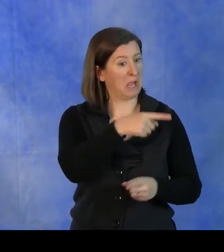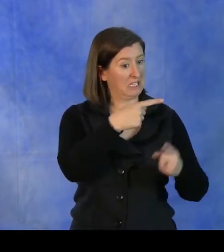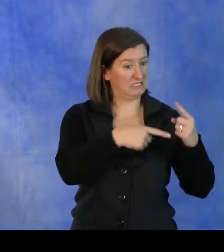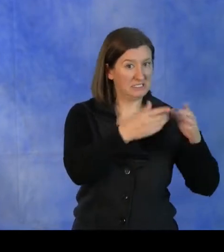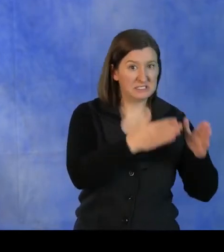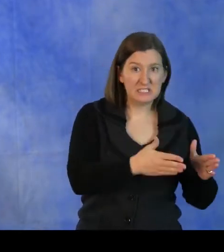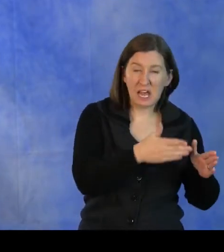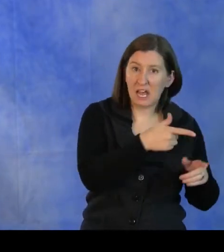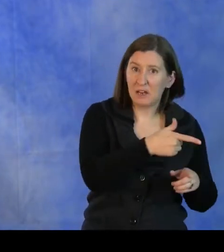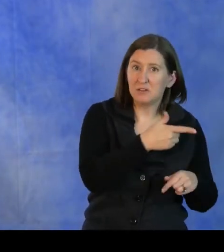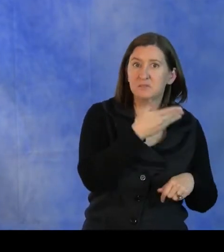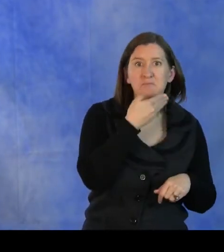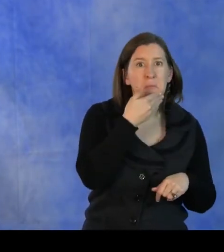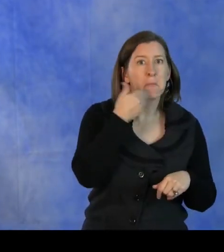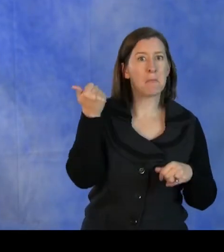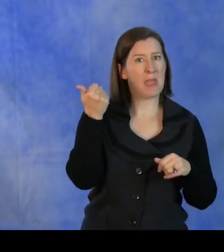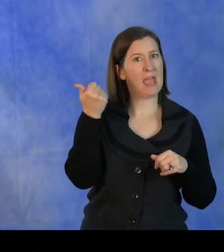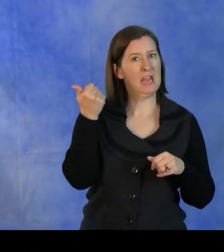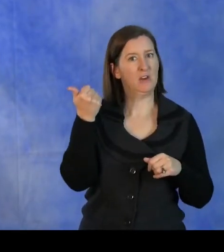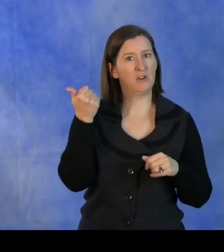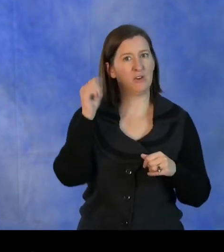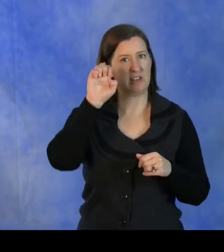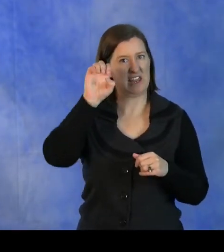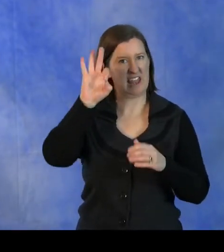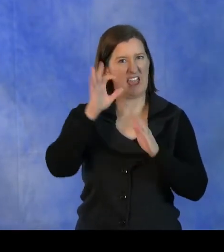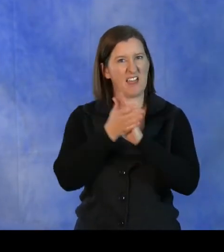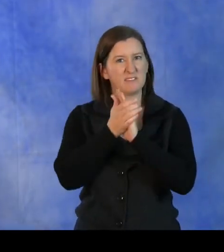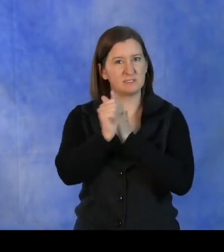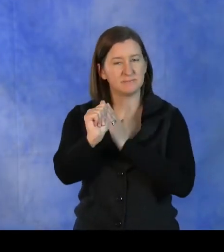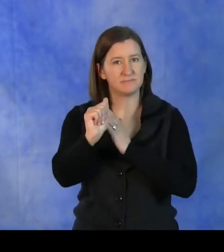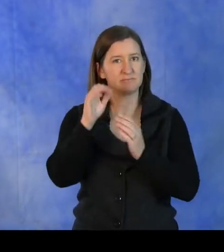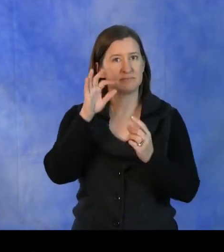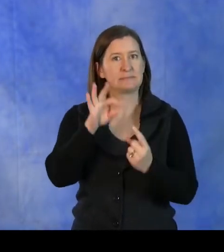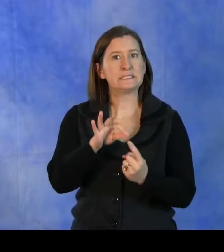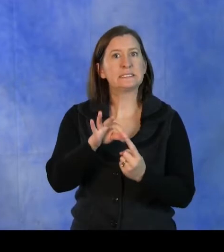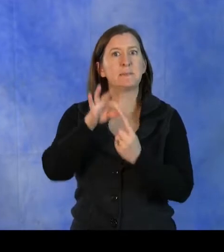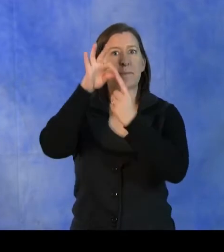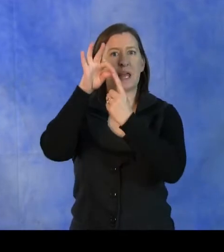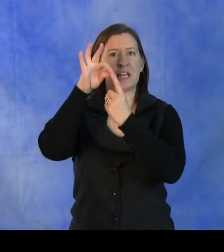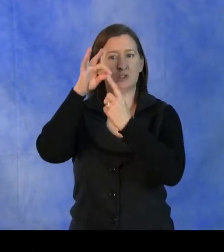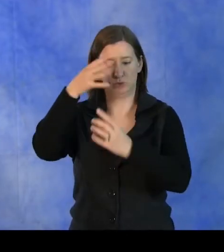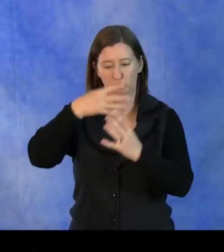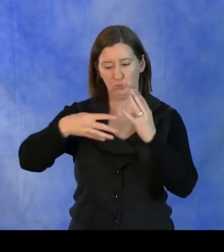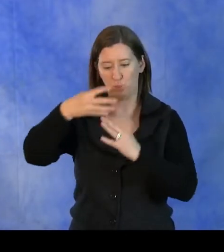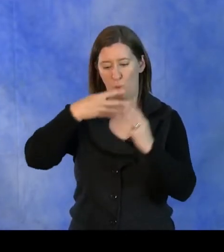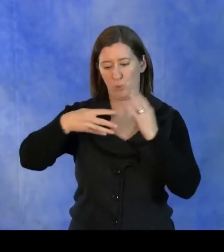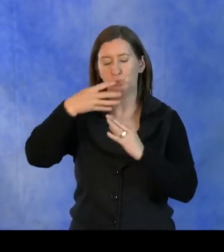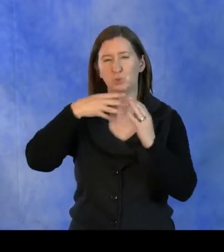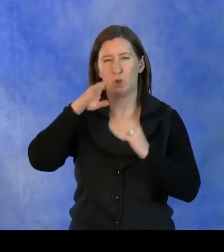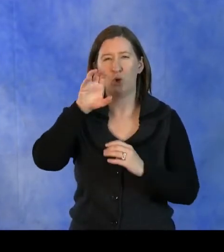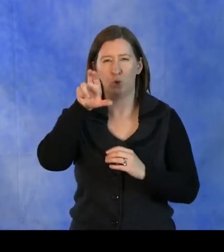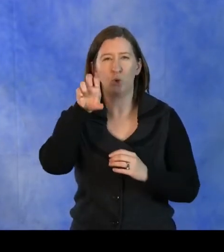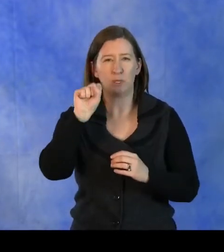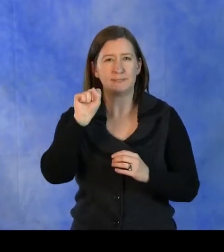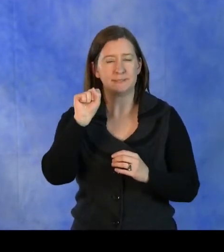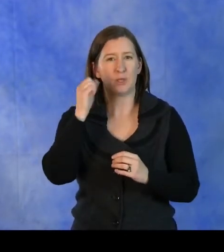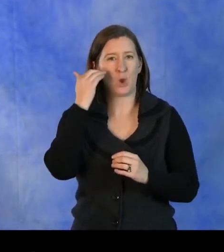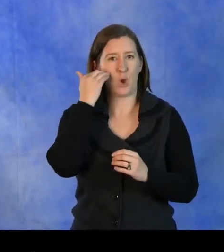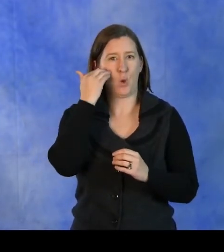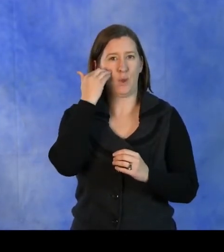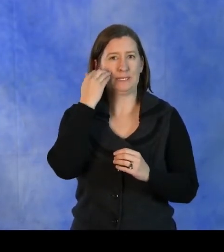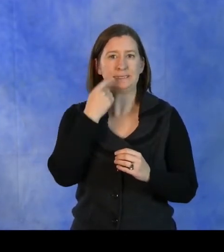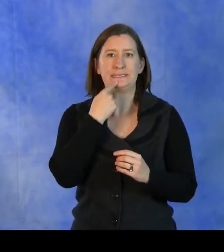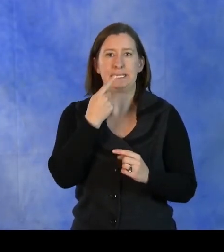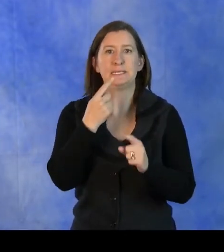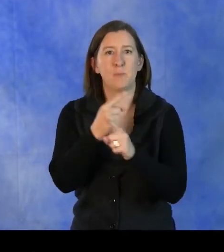Another study found that the signers were better, had better EF skills, especially